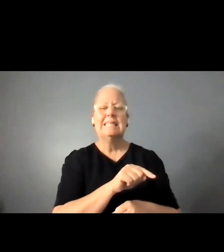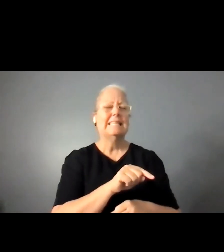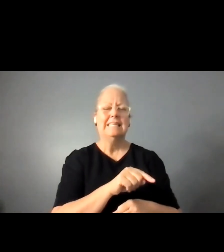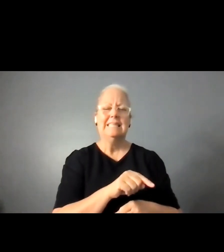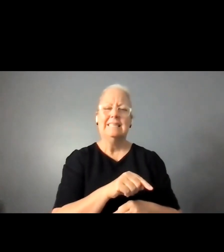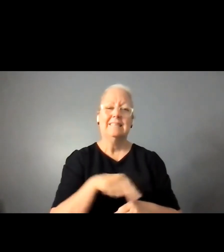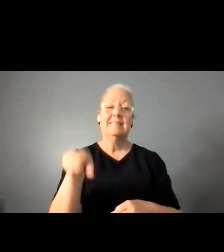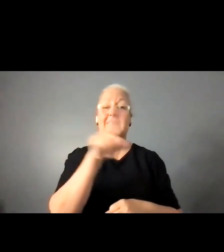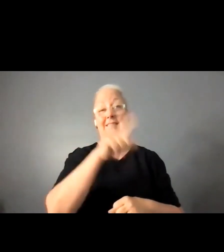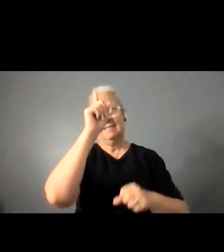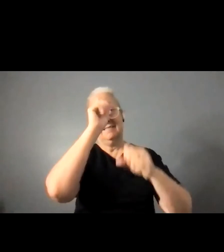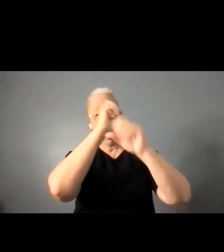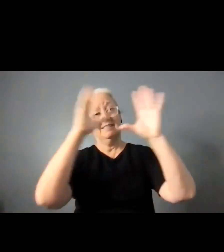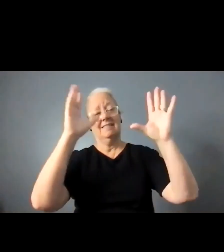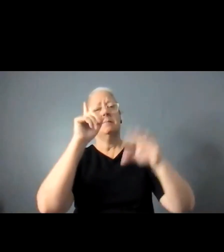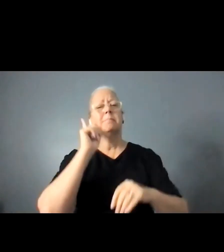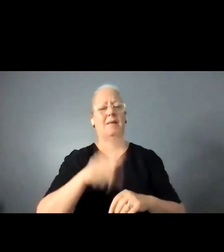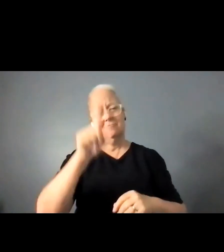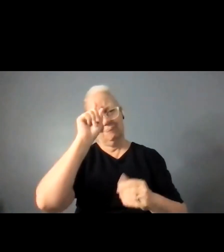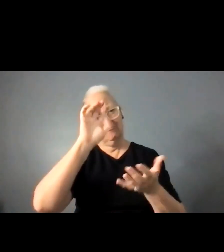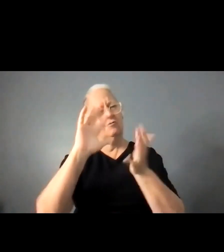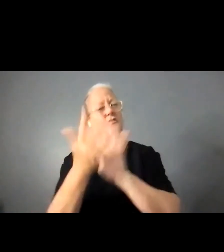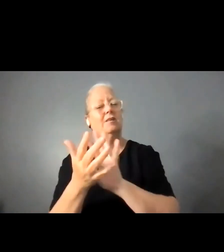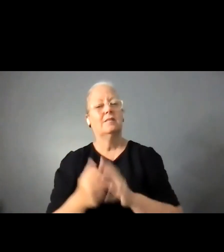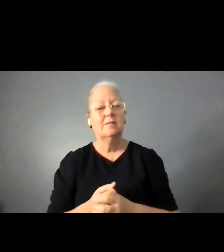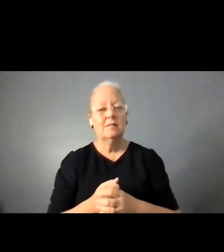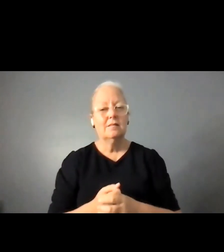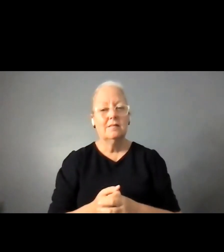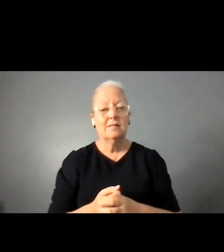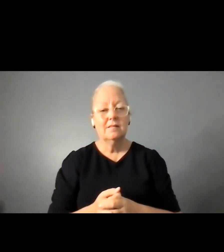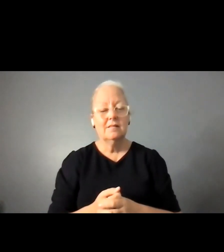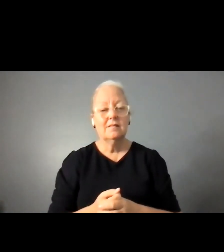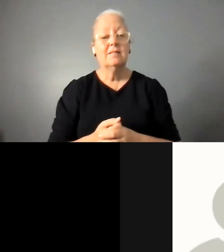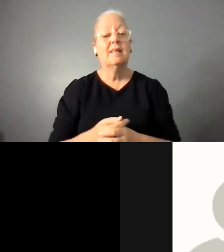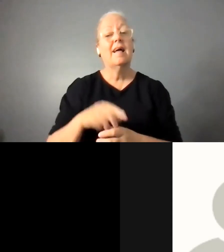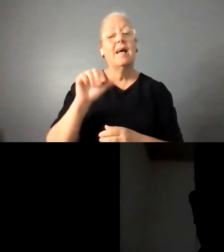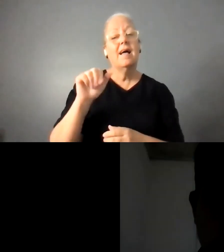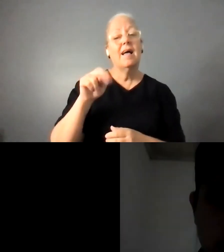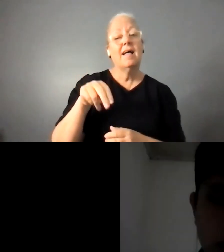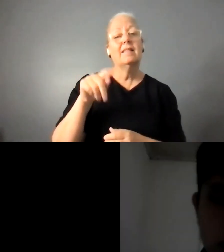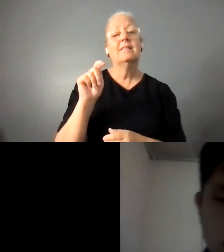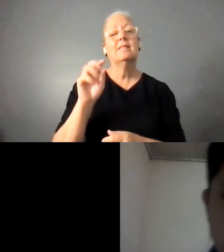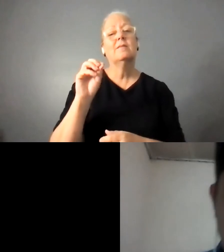perception. Antonio, don't you love everything that Natalie shared with us?